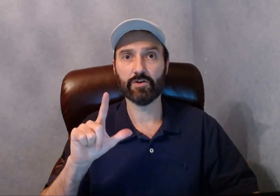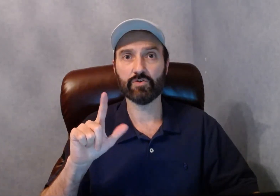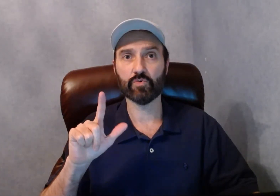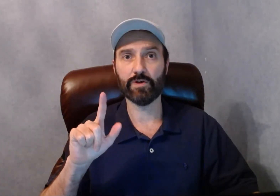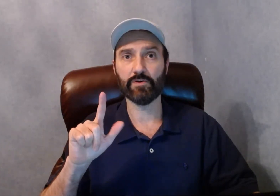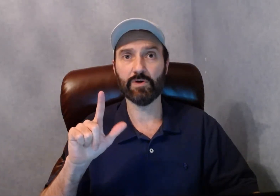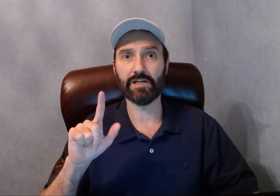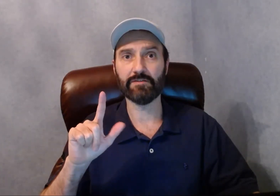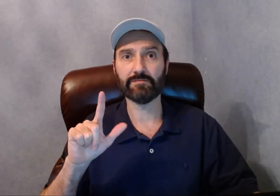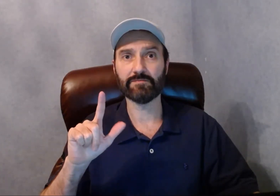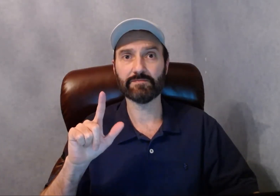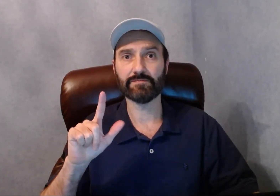21,